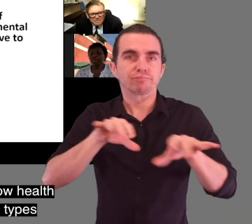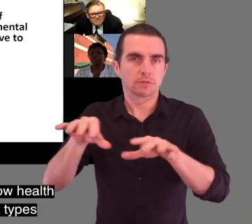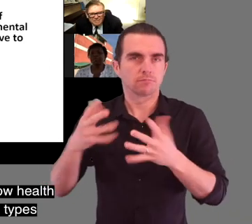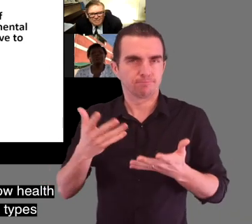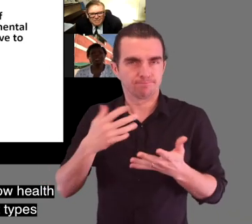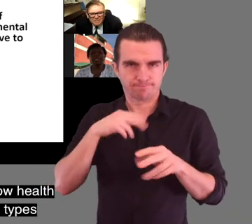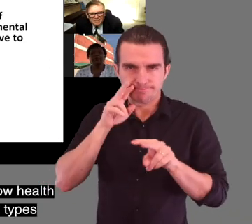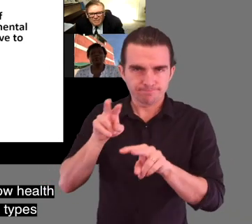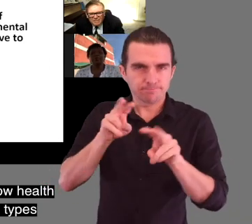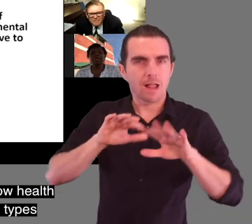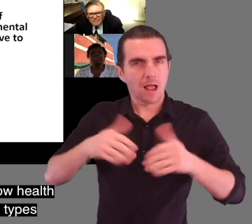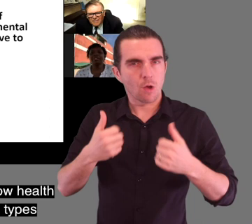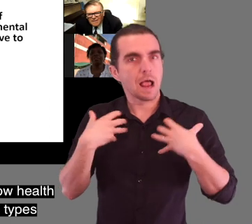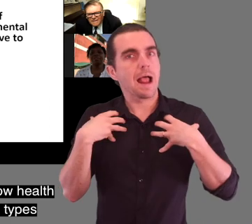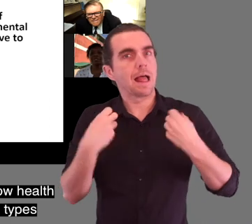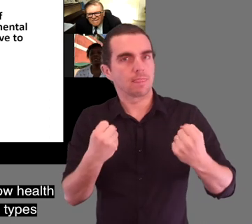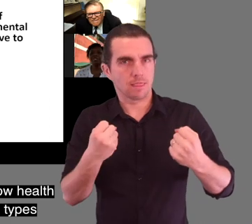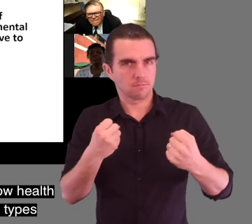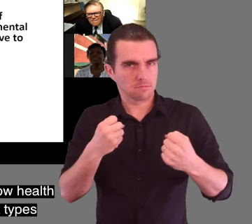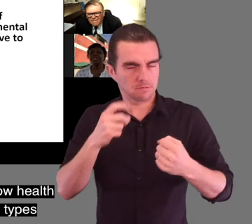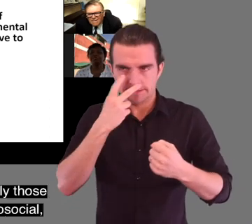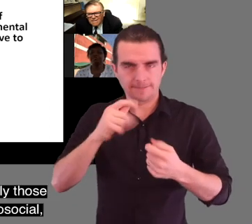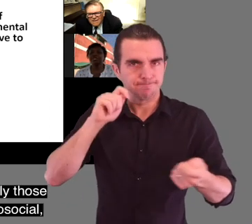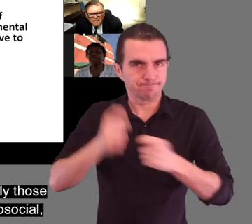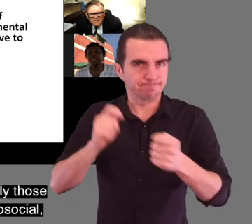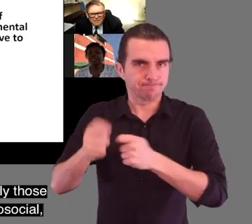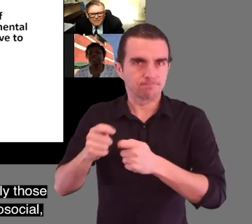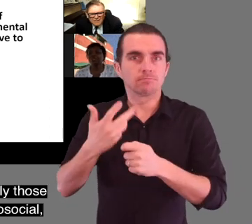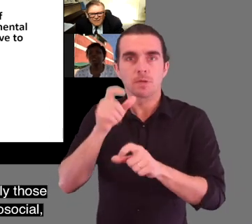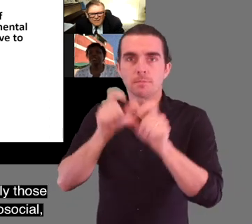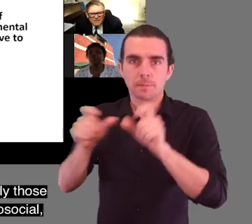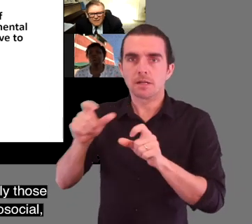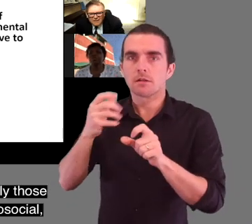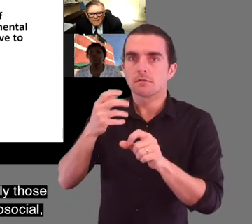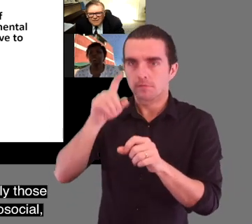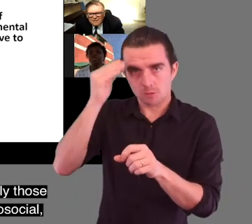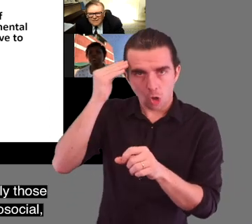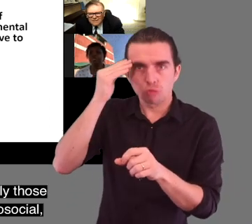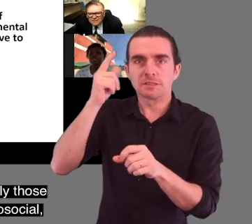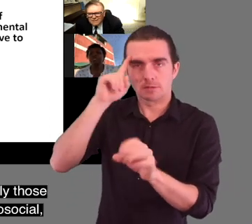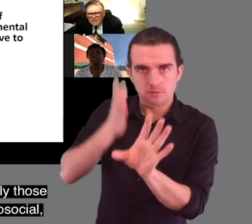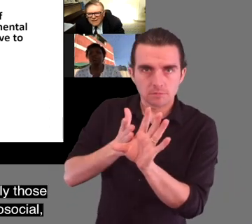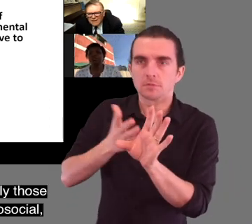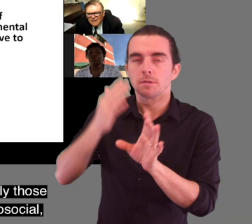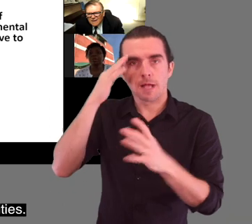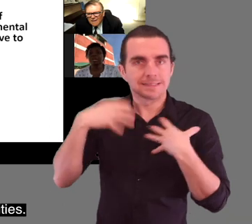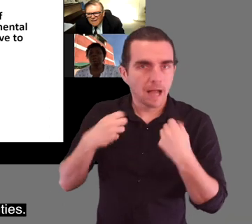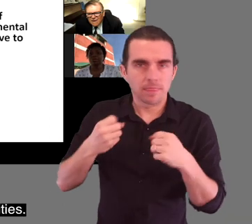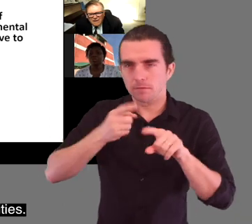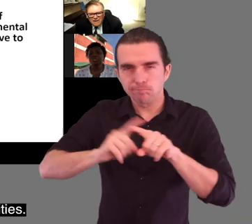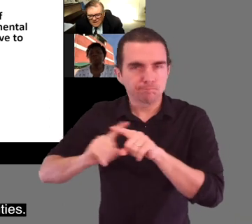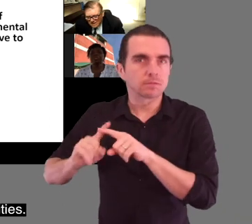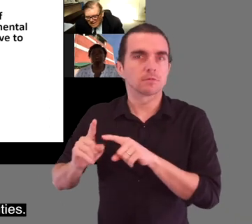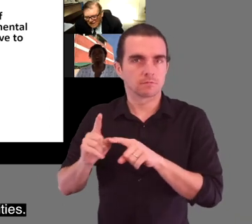Today, we shall learn how health impacts the different types of disabilities, especially those with cognitive, psychosocial, and